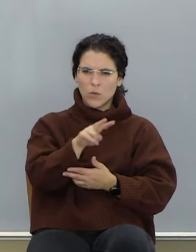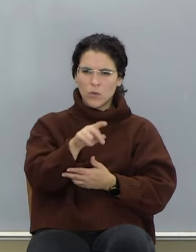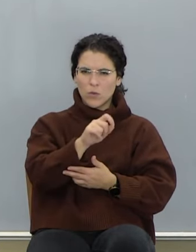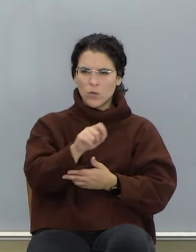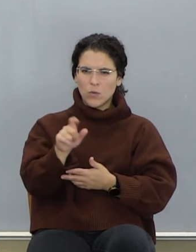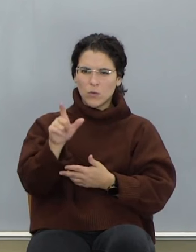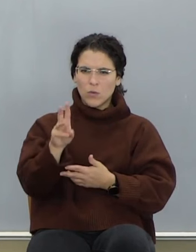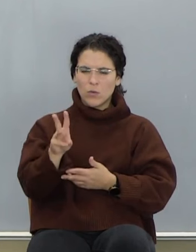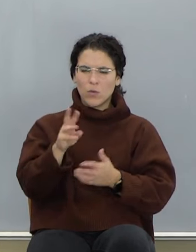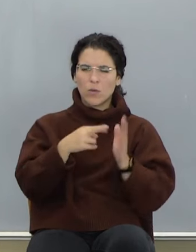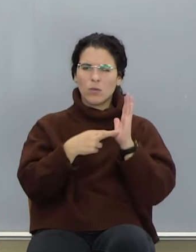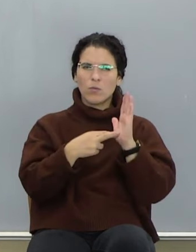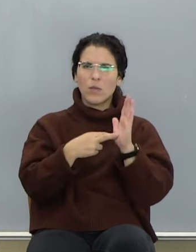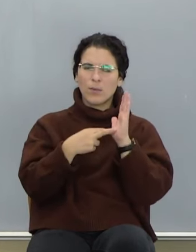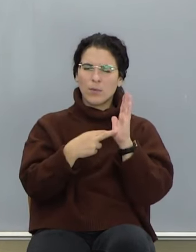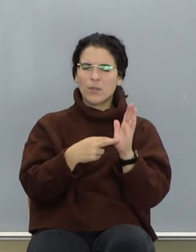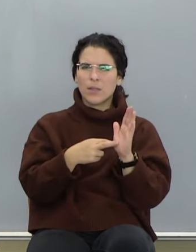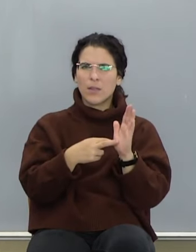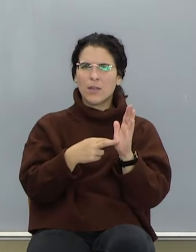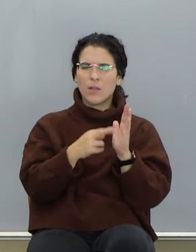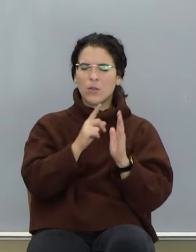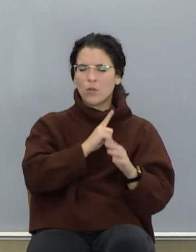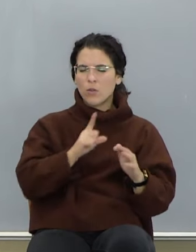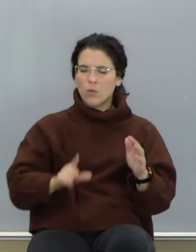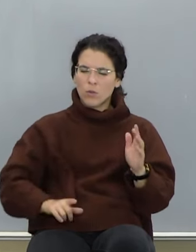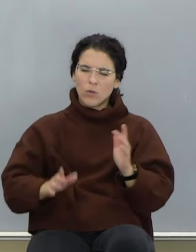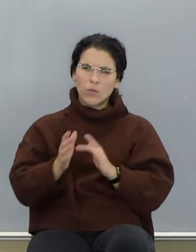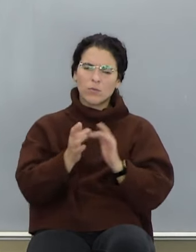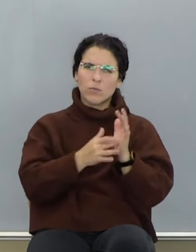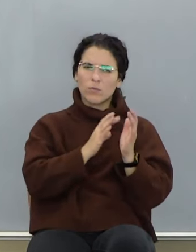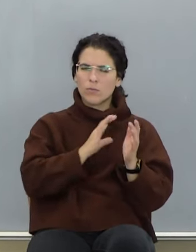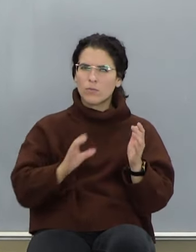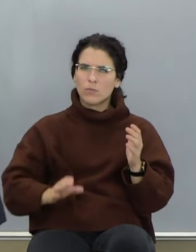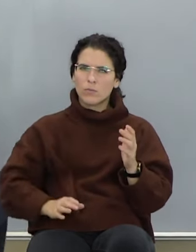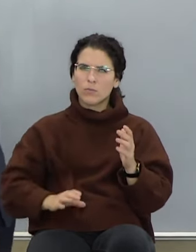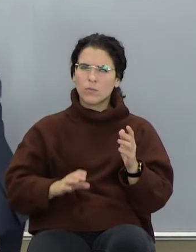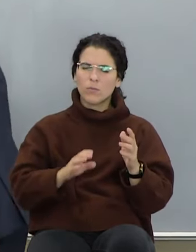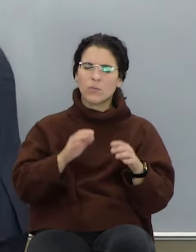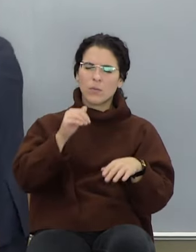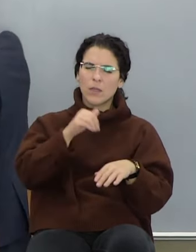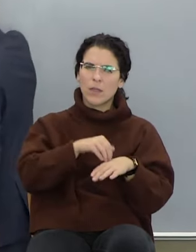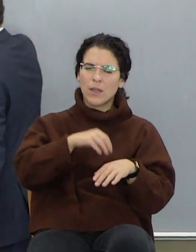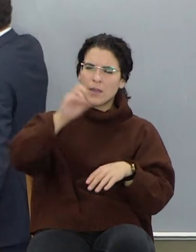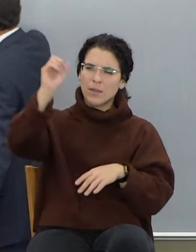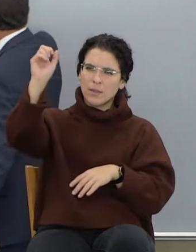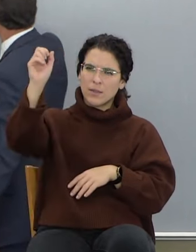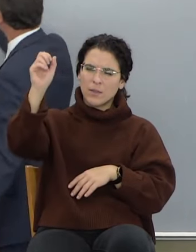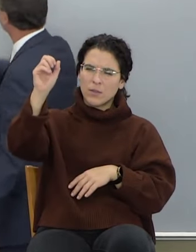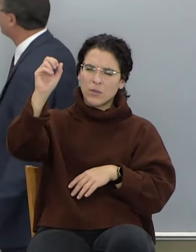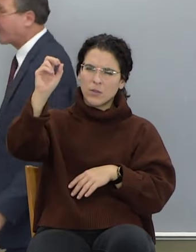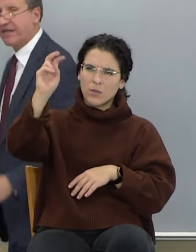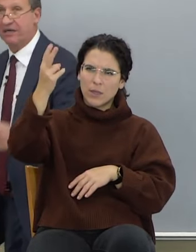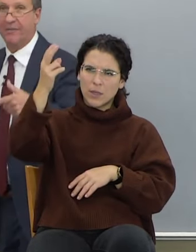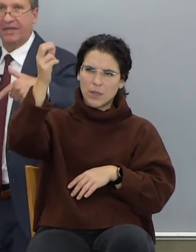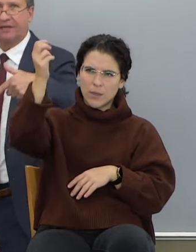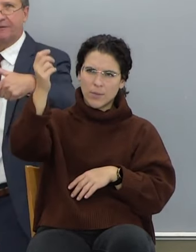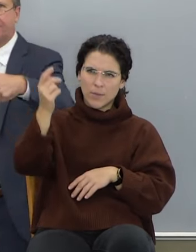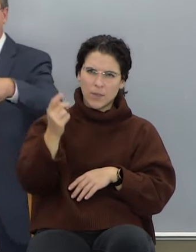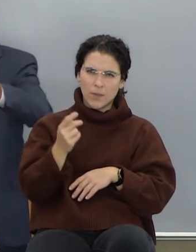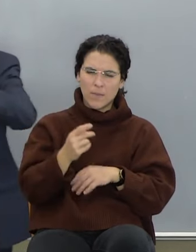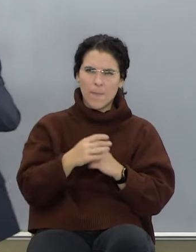verse 26, represents the Lord Jesus Christ at his second